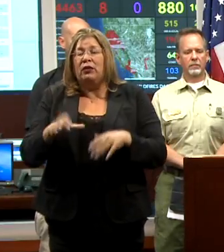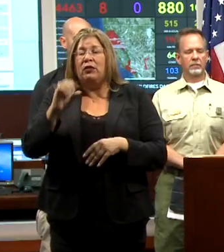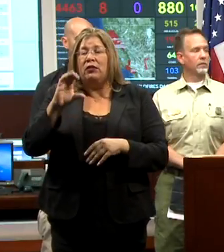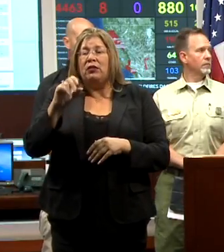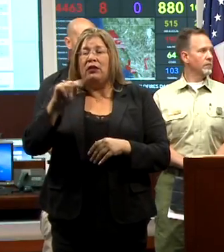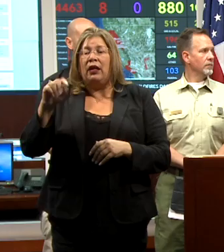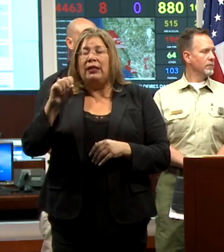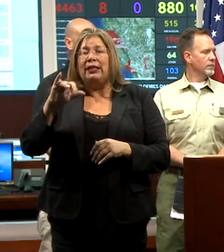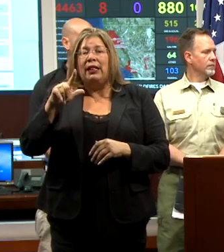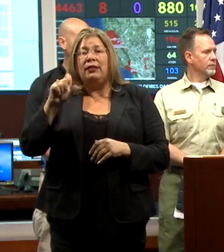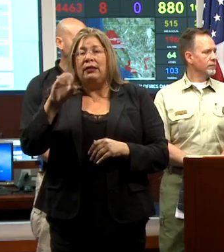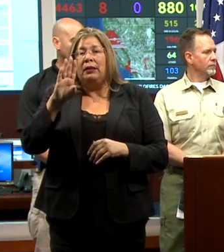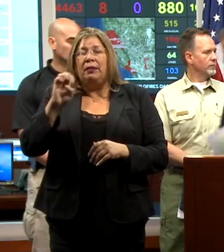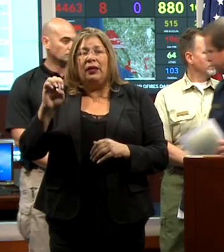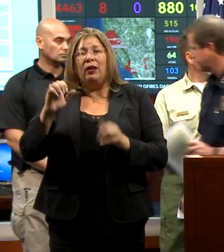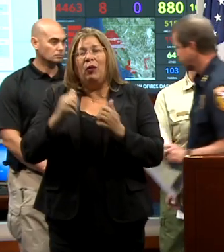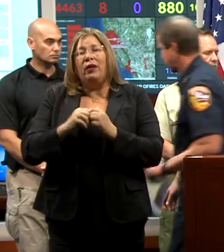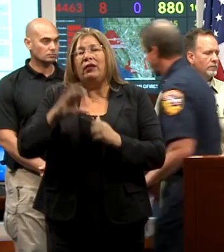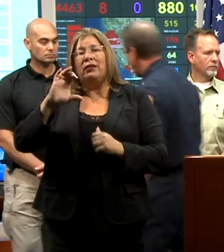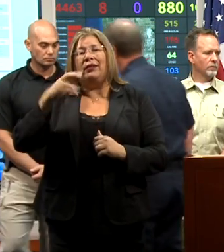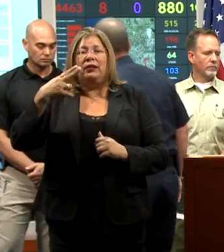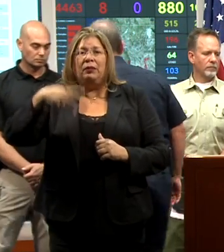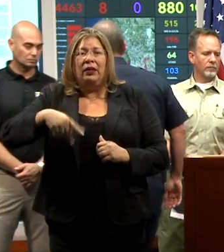Silsby of the California Highway Patrol.